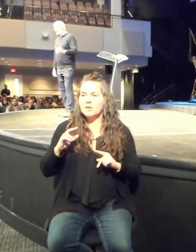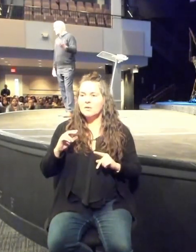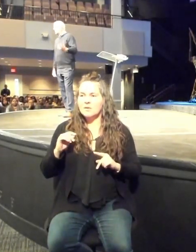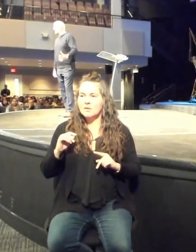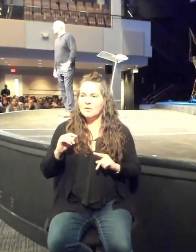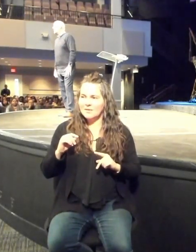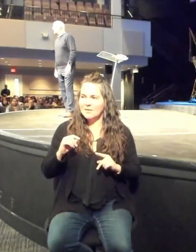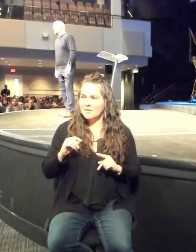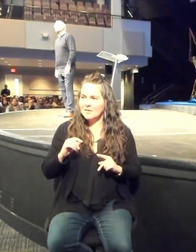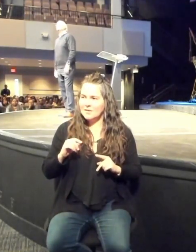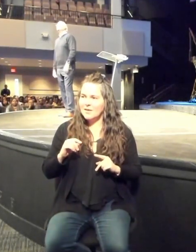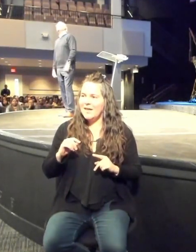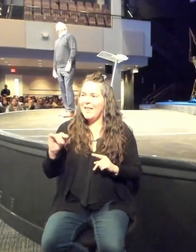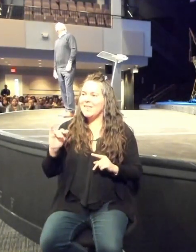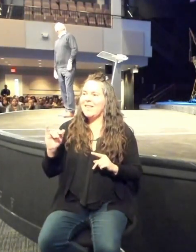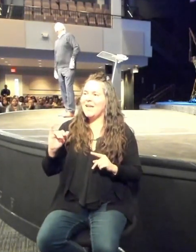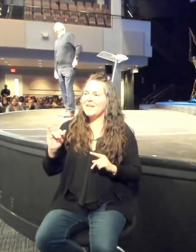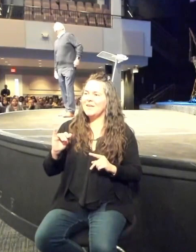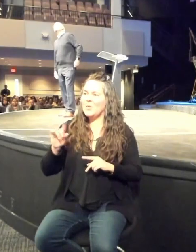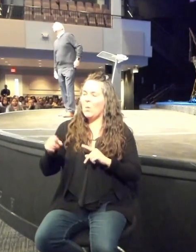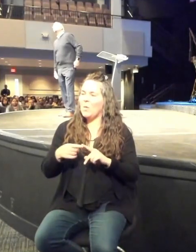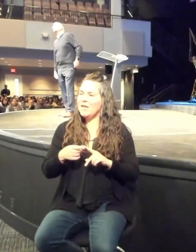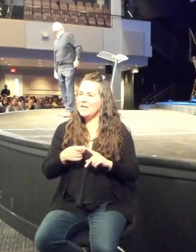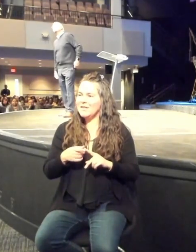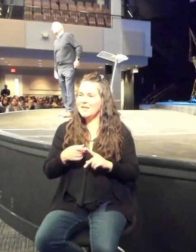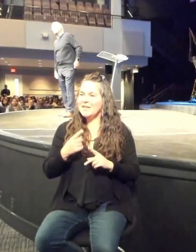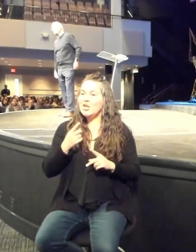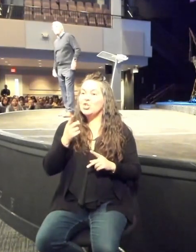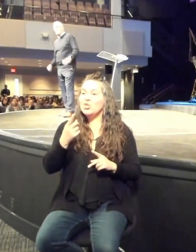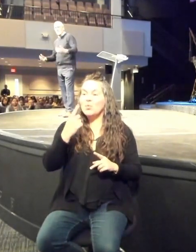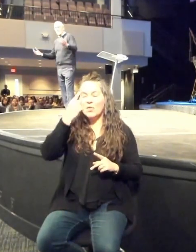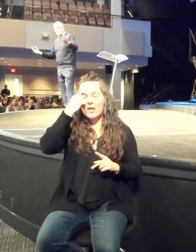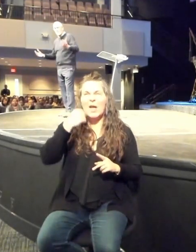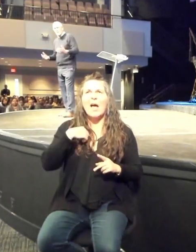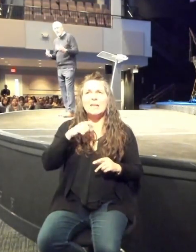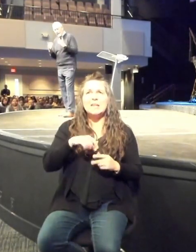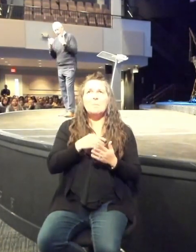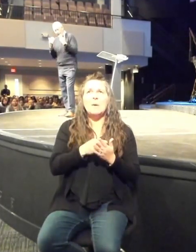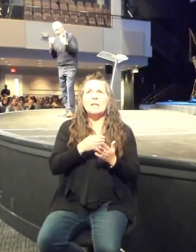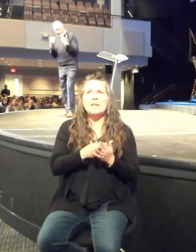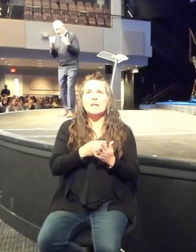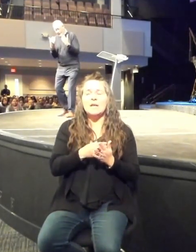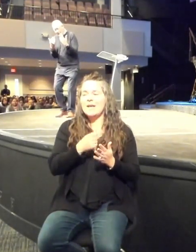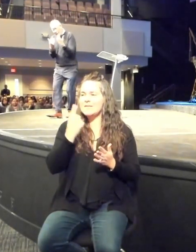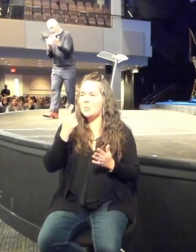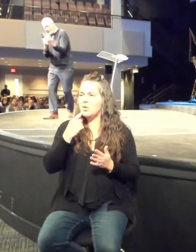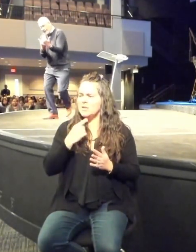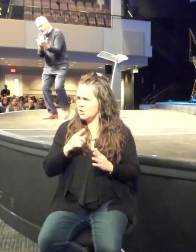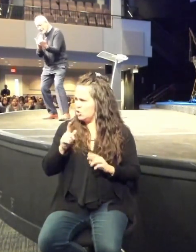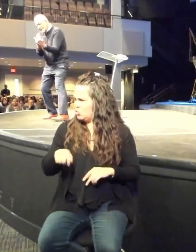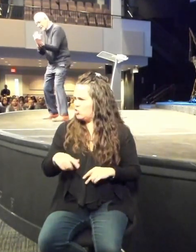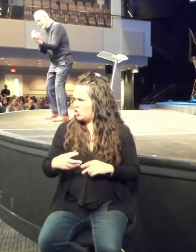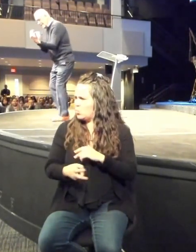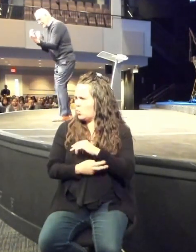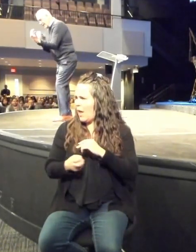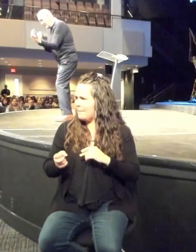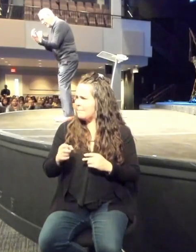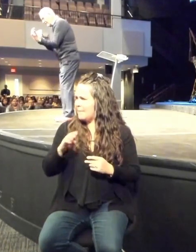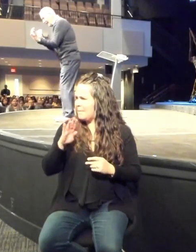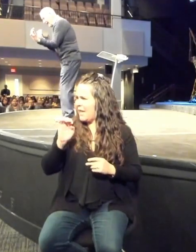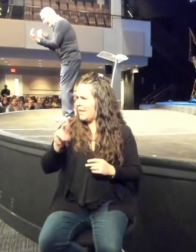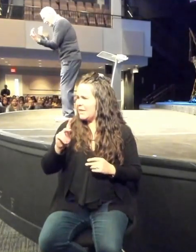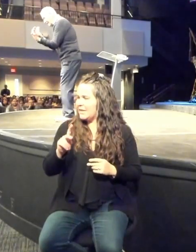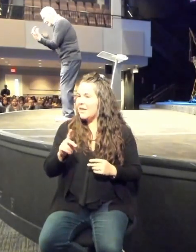Maybe I should rob a bank. Oh, thank you, God. Okay. No, we know that's wrong. But the point being is that